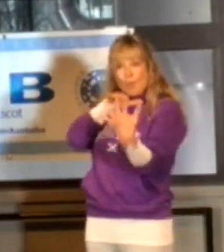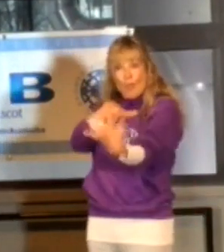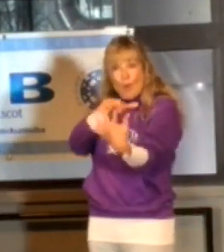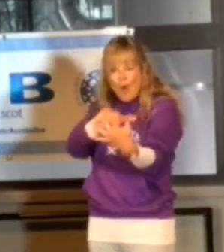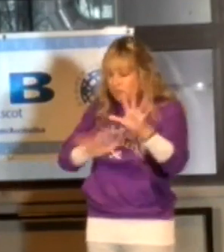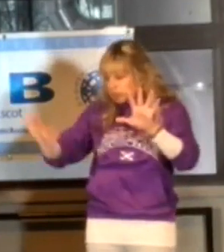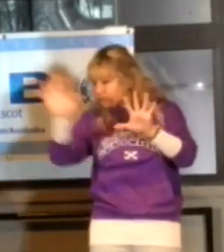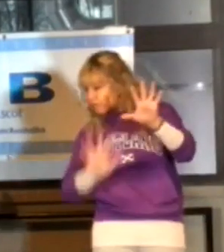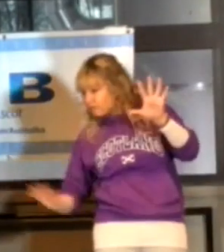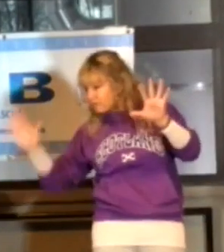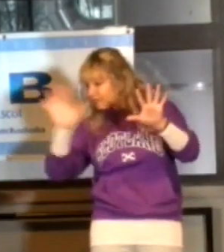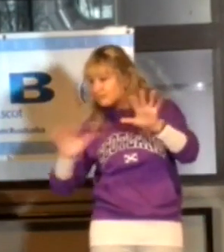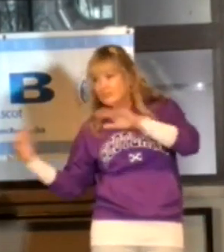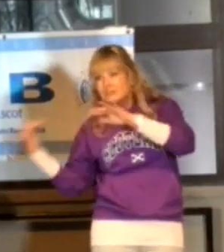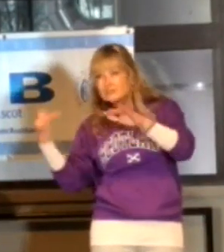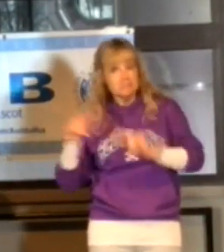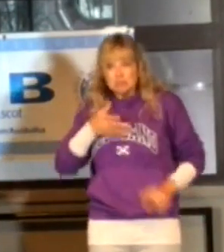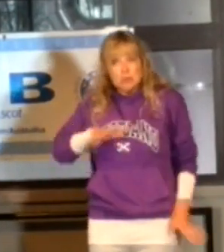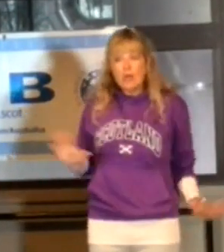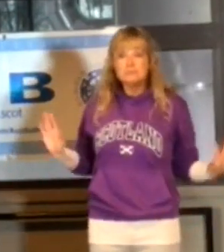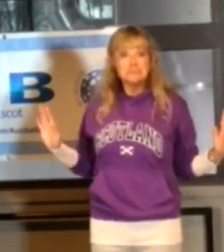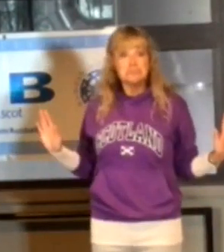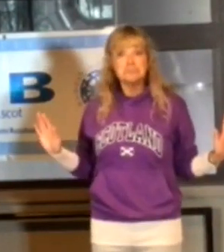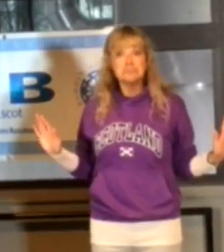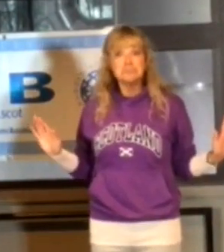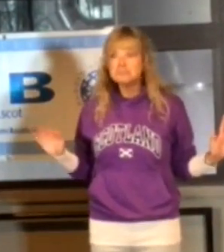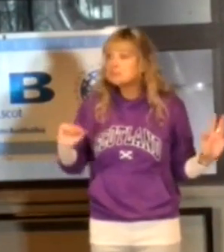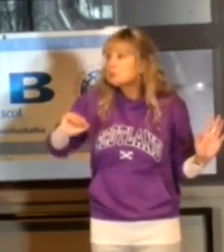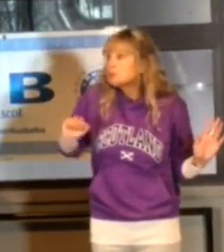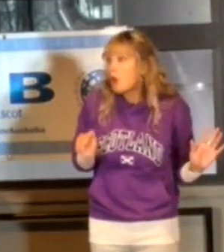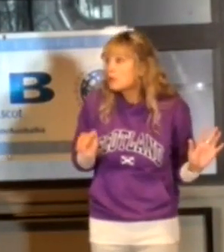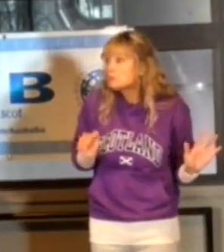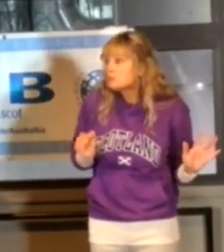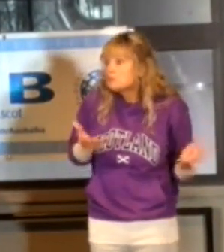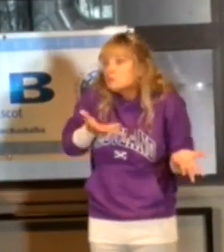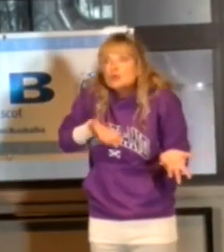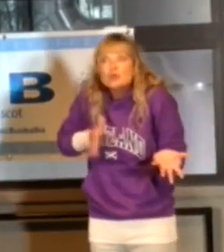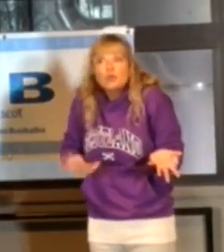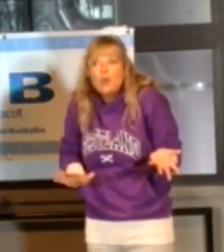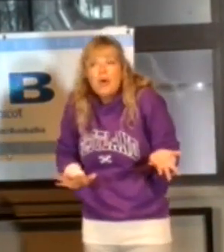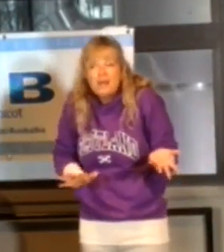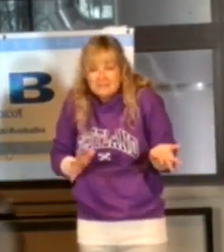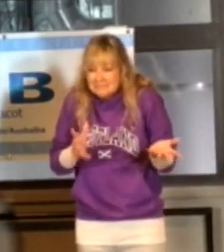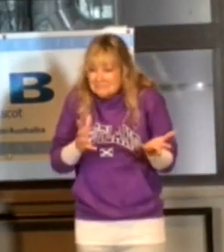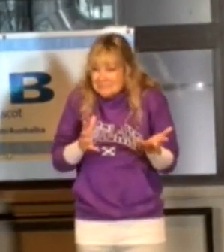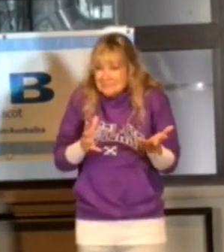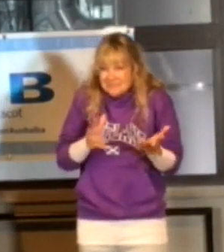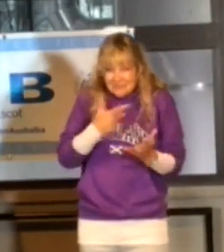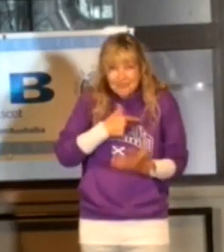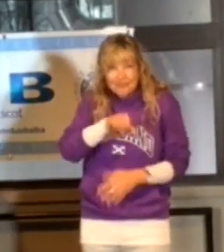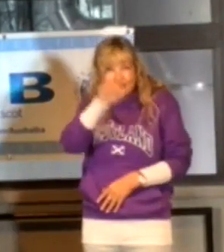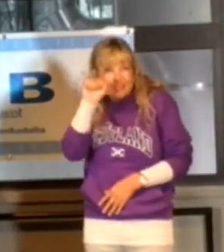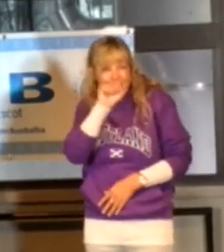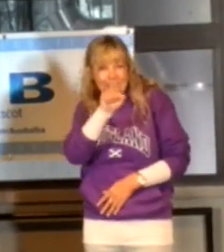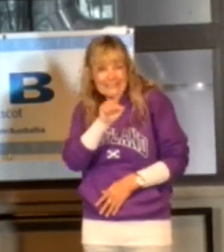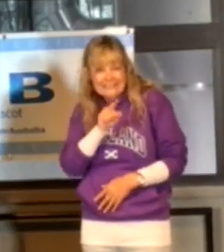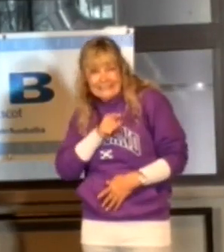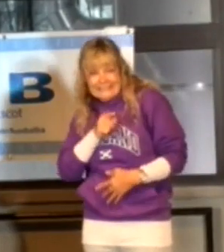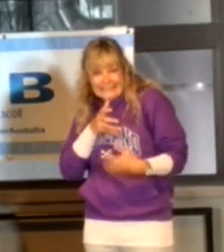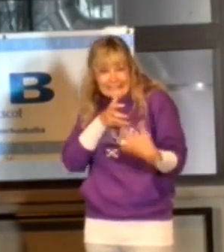East. We do not wish to have any more tension with Russia. We do not want a